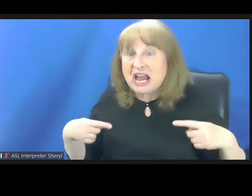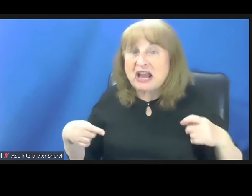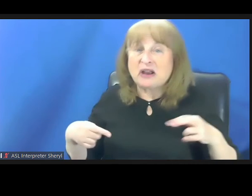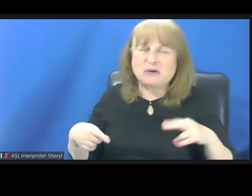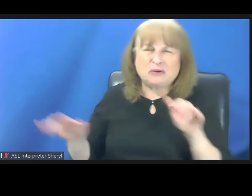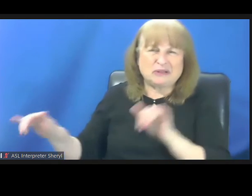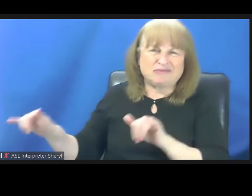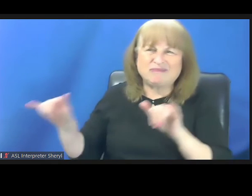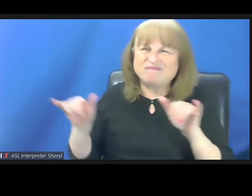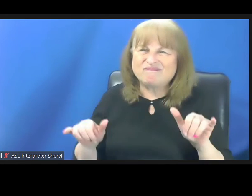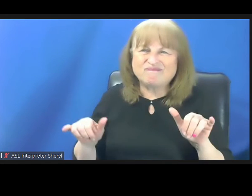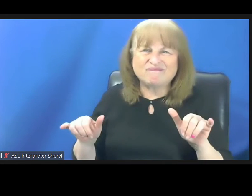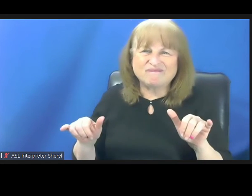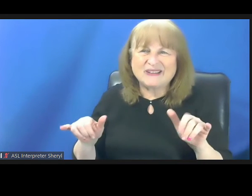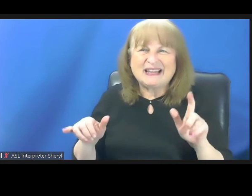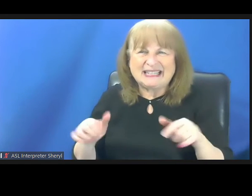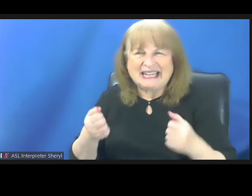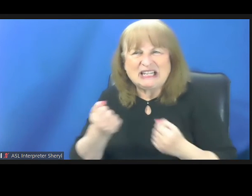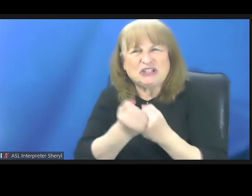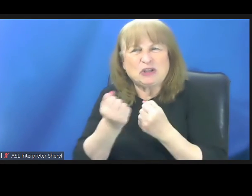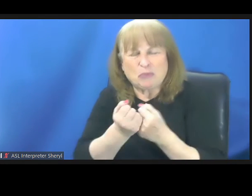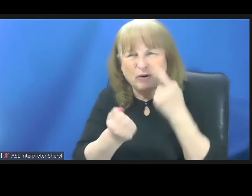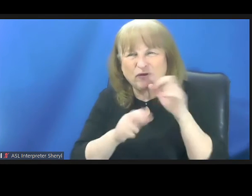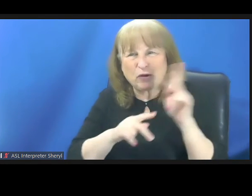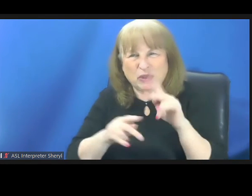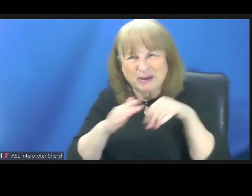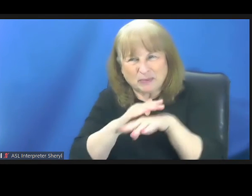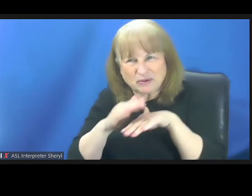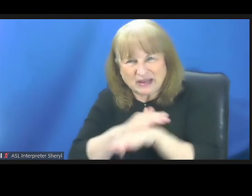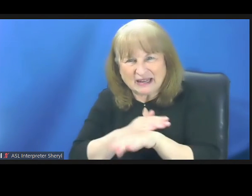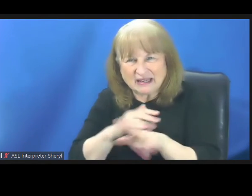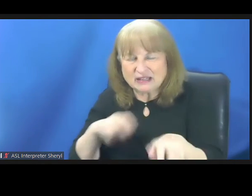similar kinds of support for the person to get in and